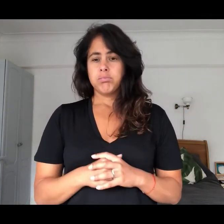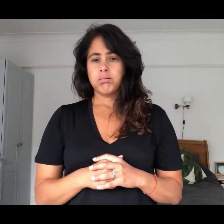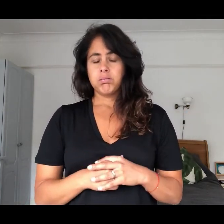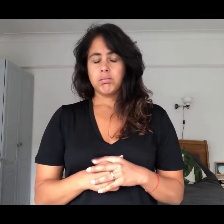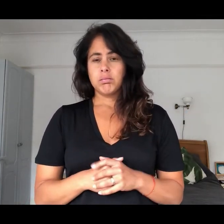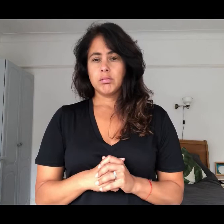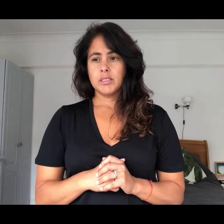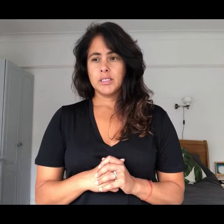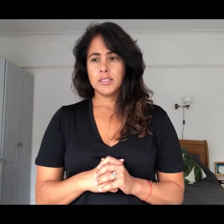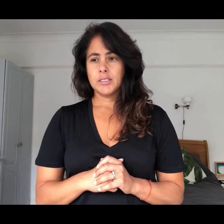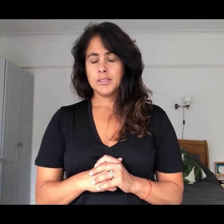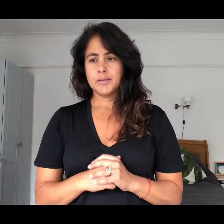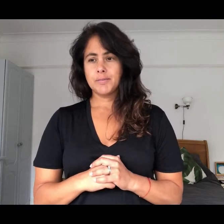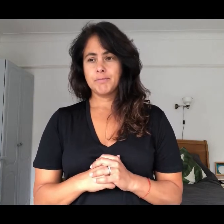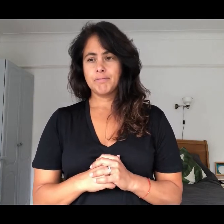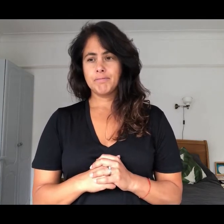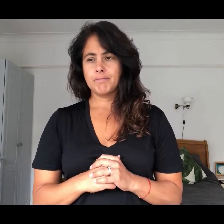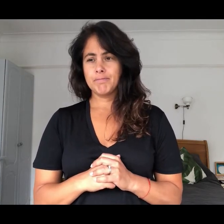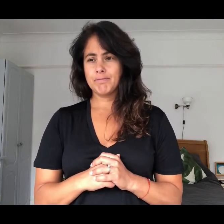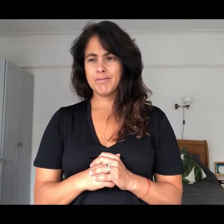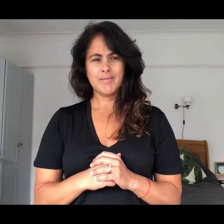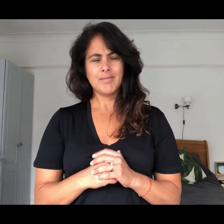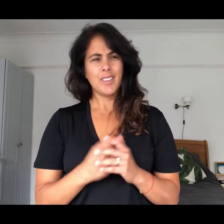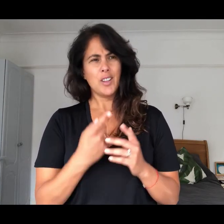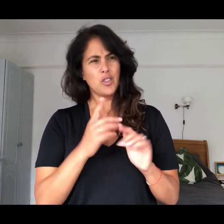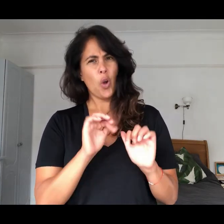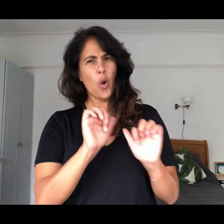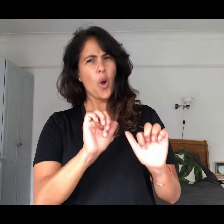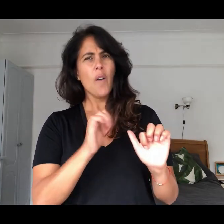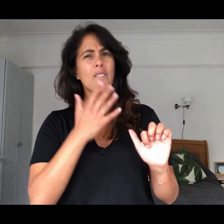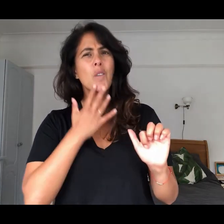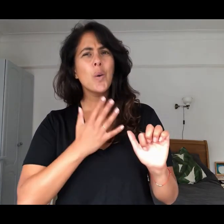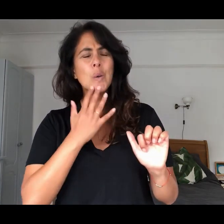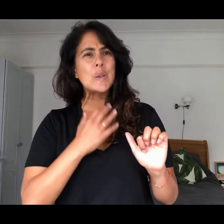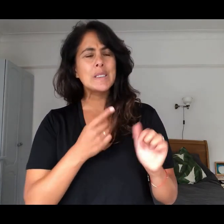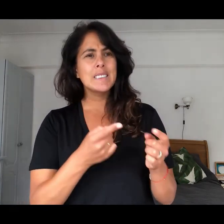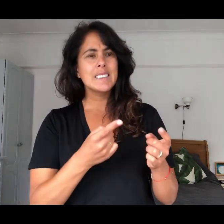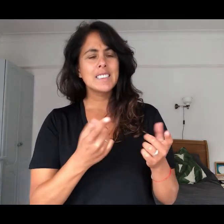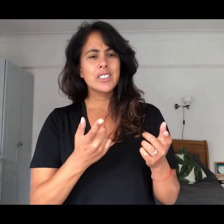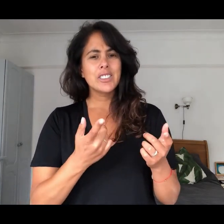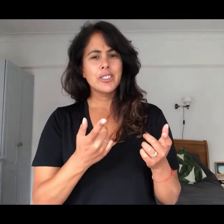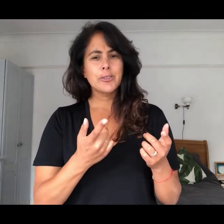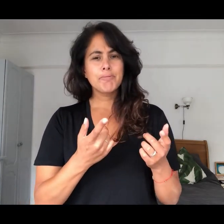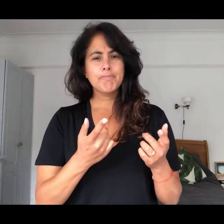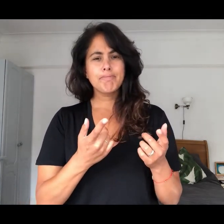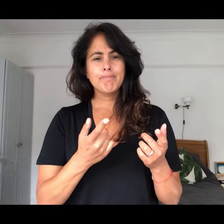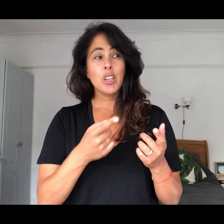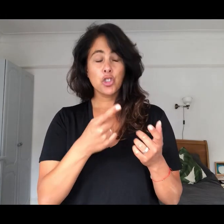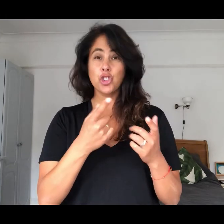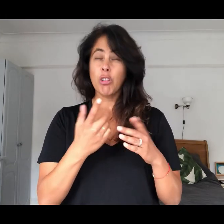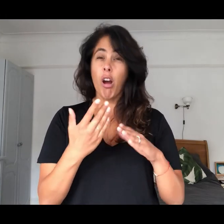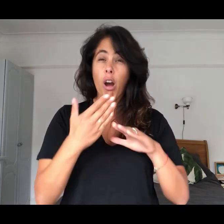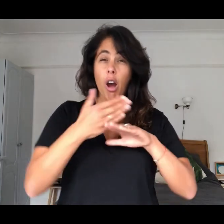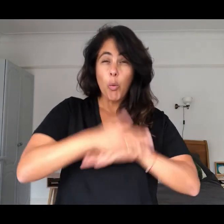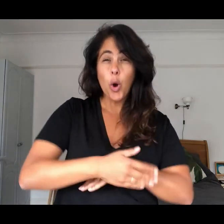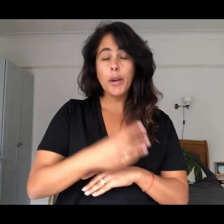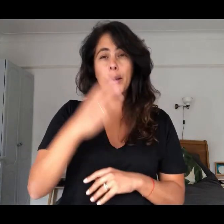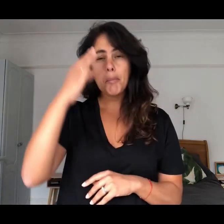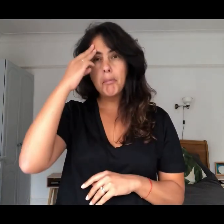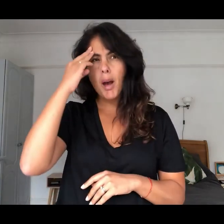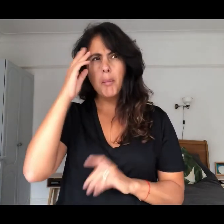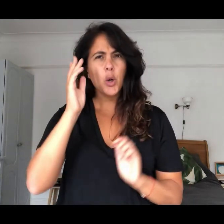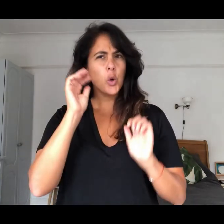Her eldest felt her. This isn't her fault. She